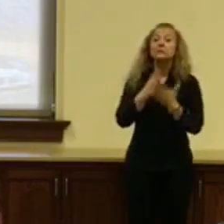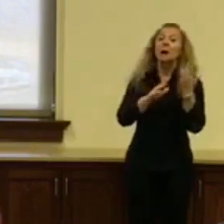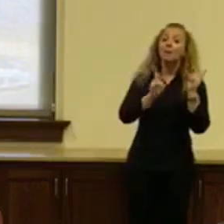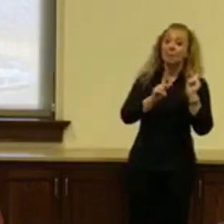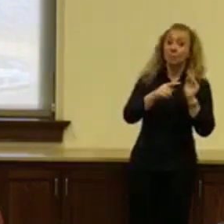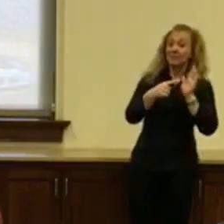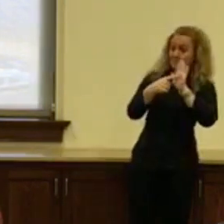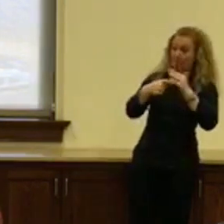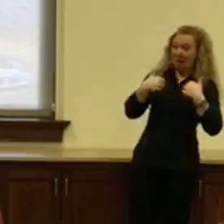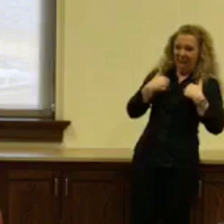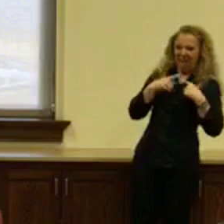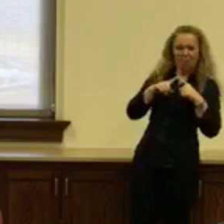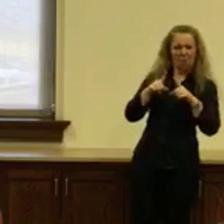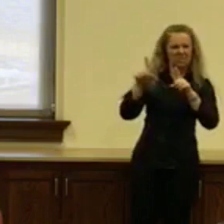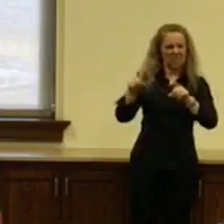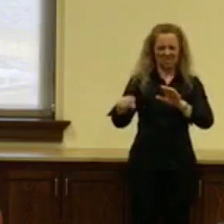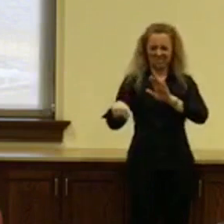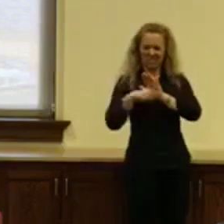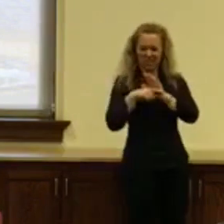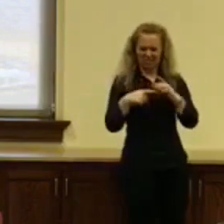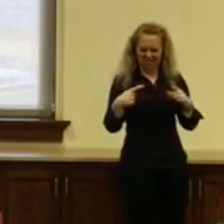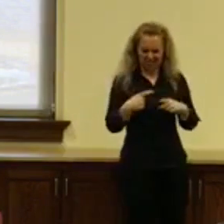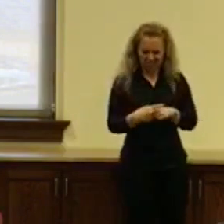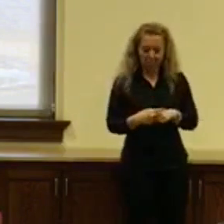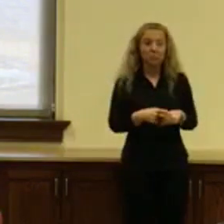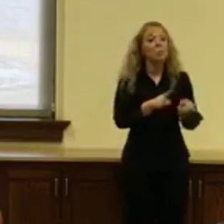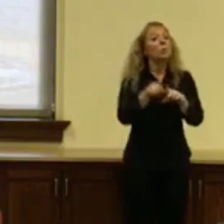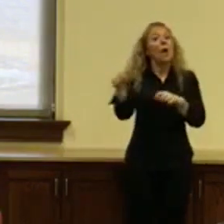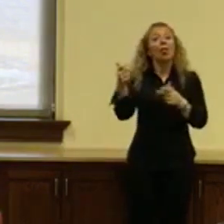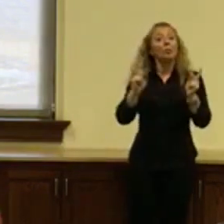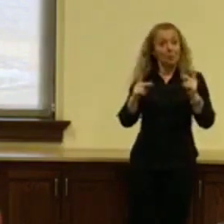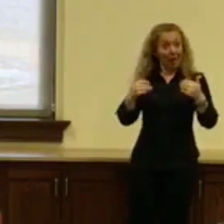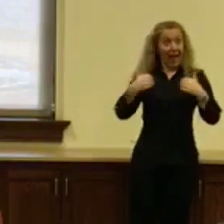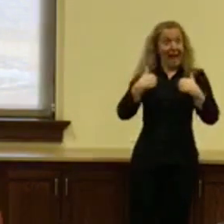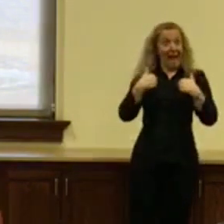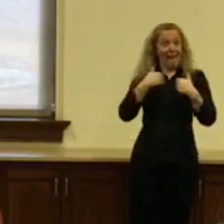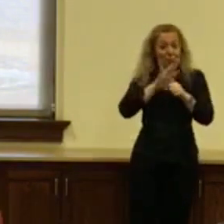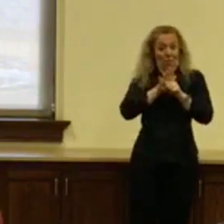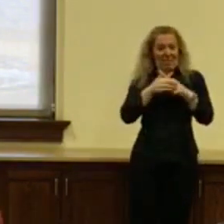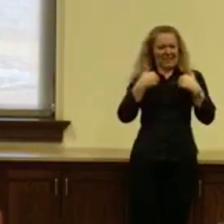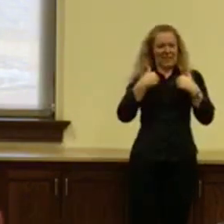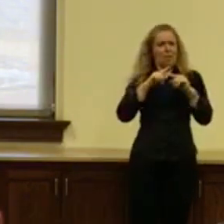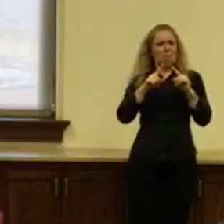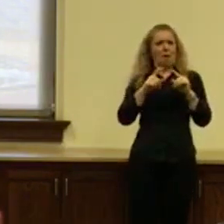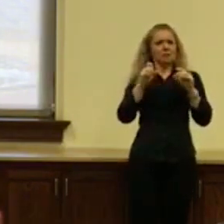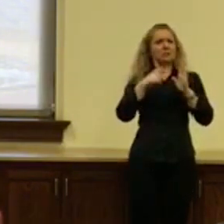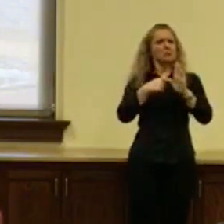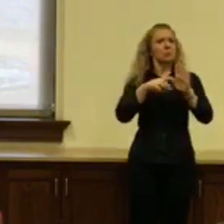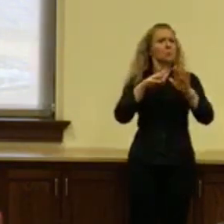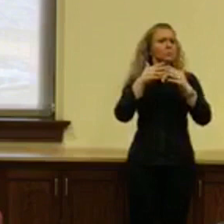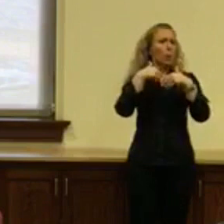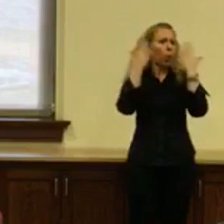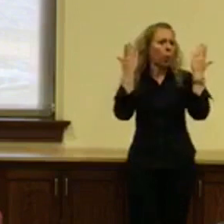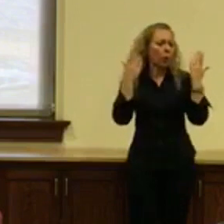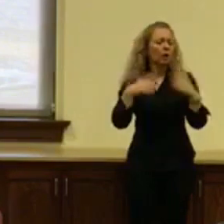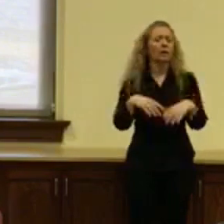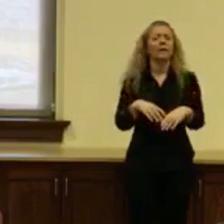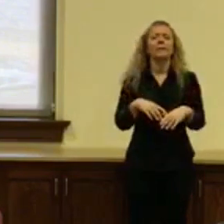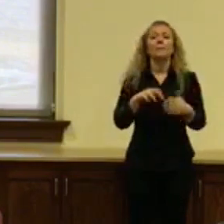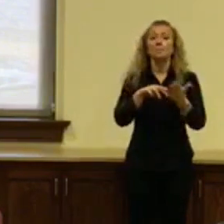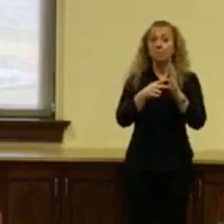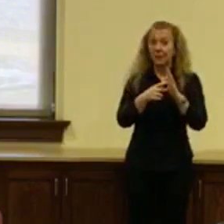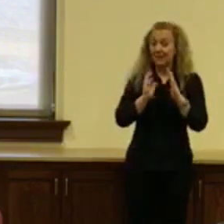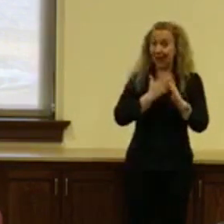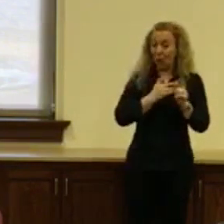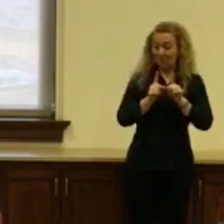tests are negative, and we have people who have the virus and are not showing any symptoms. However, it appears that the physical distancing,